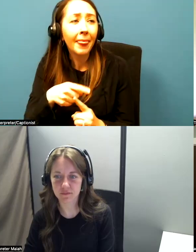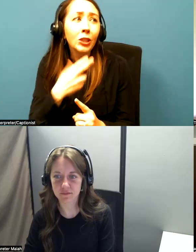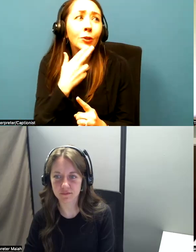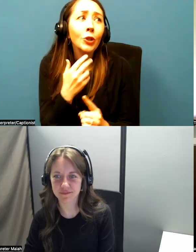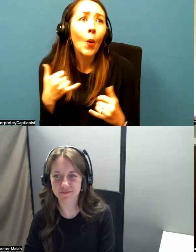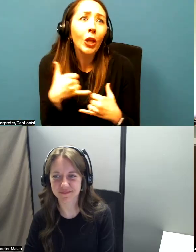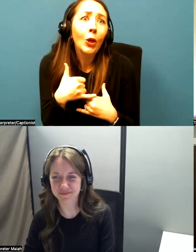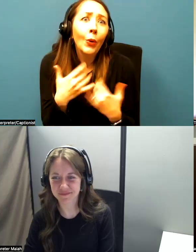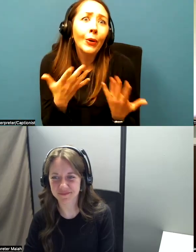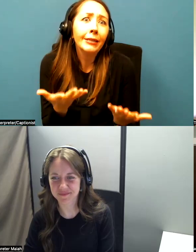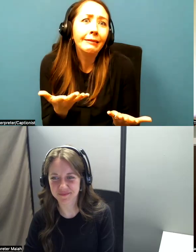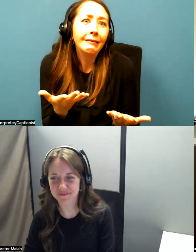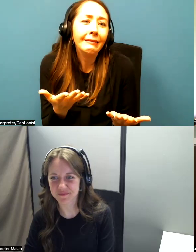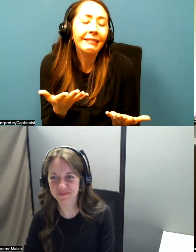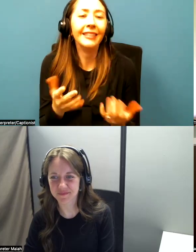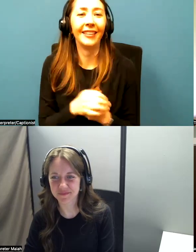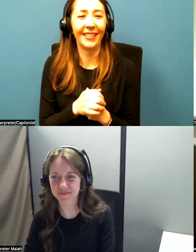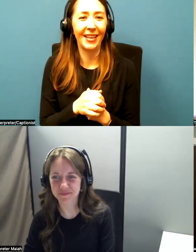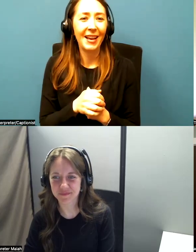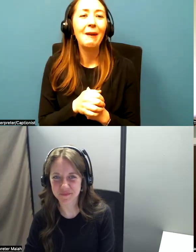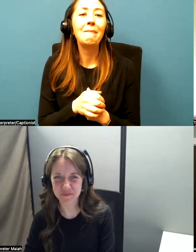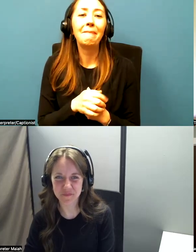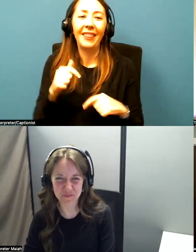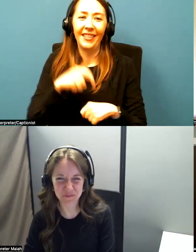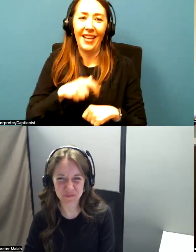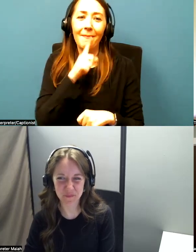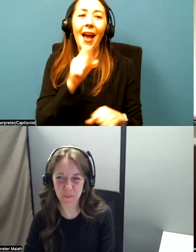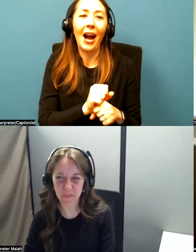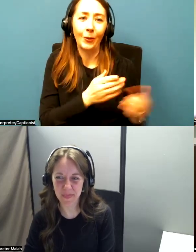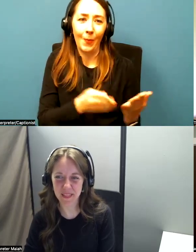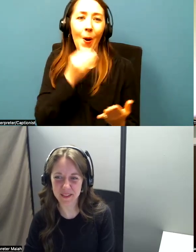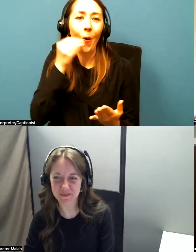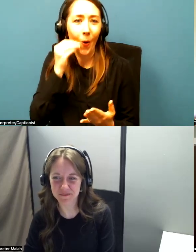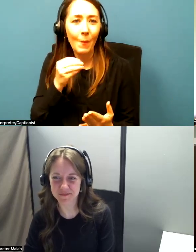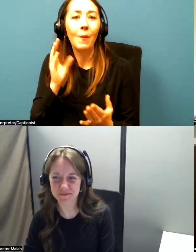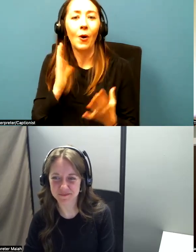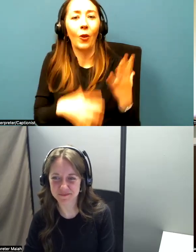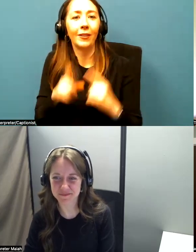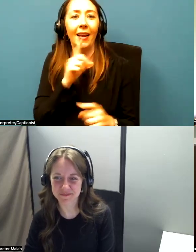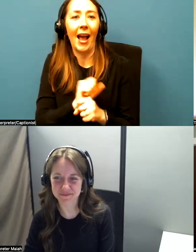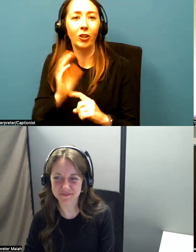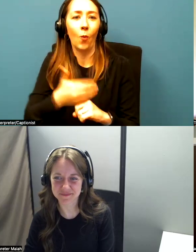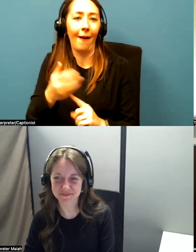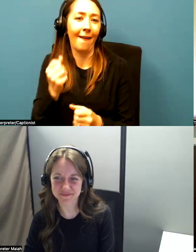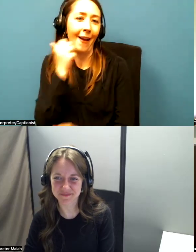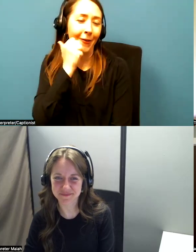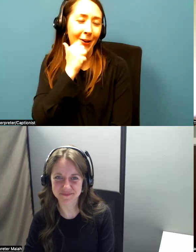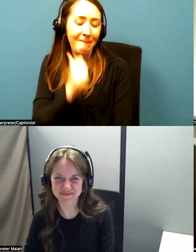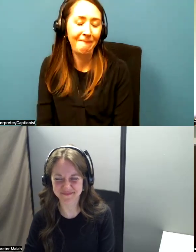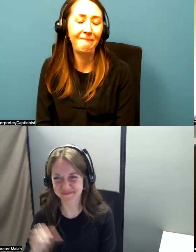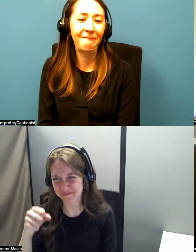cute. But this time I was able to actually come home with clothes that I can wear. So that was helpful.